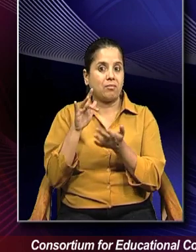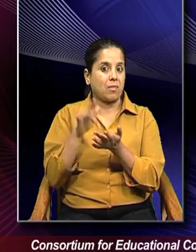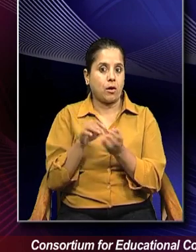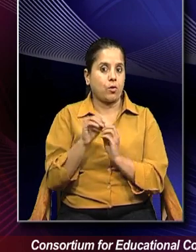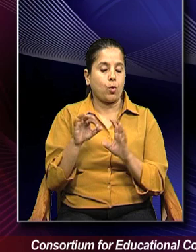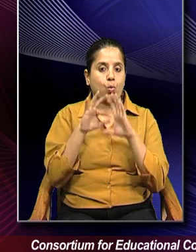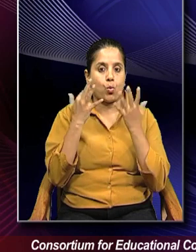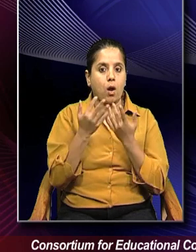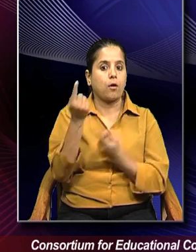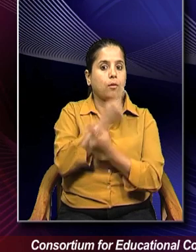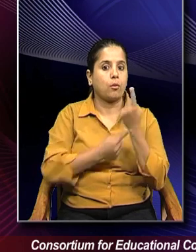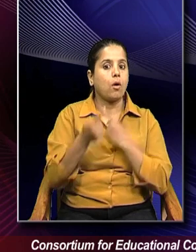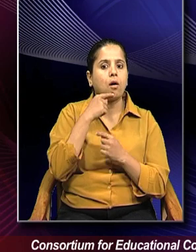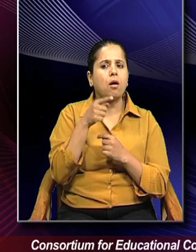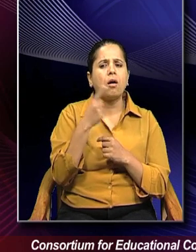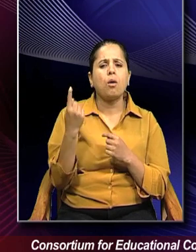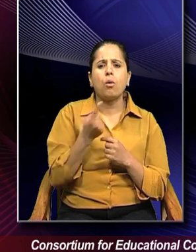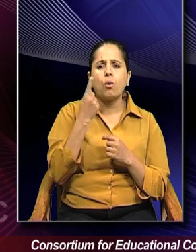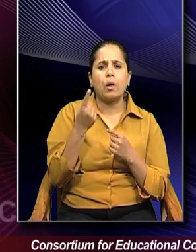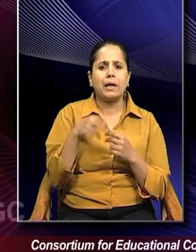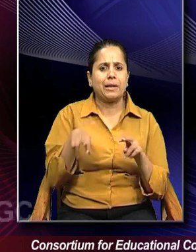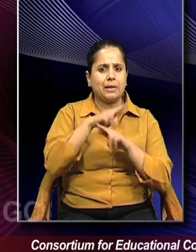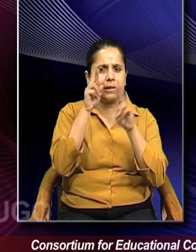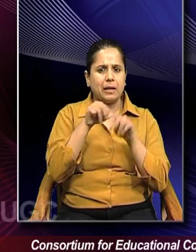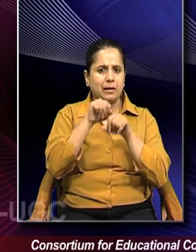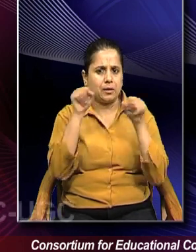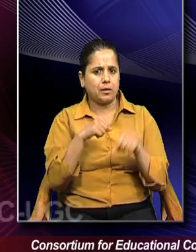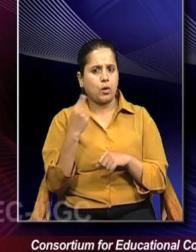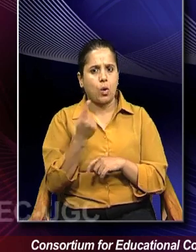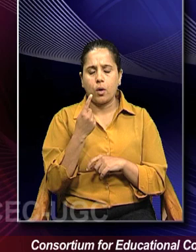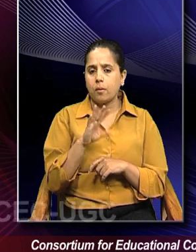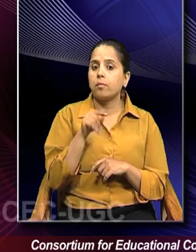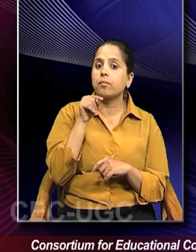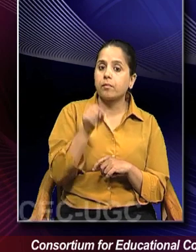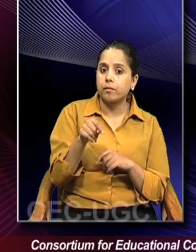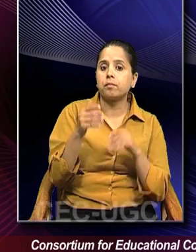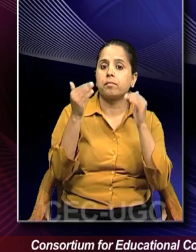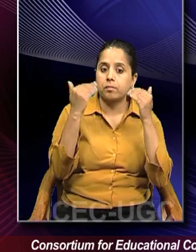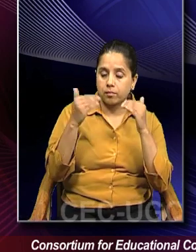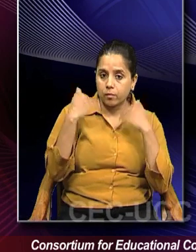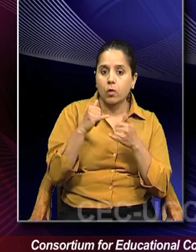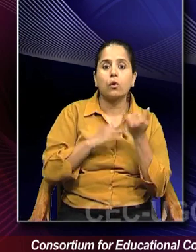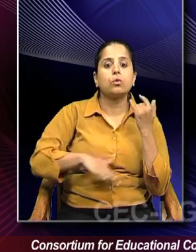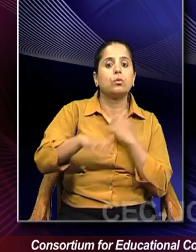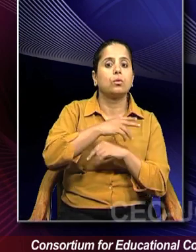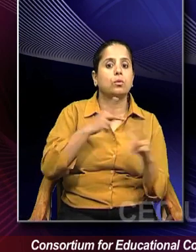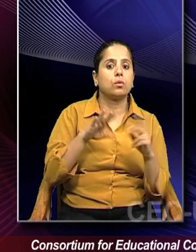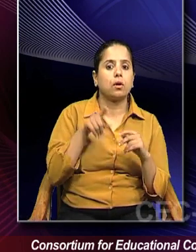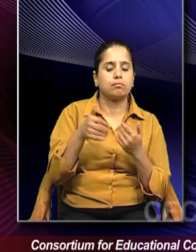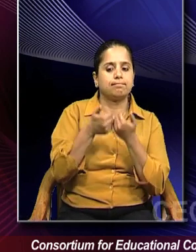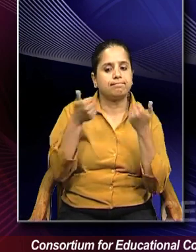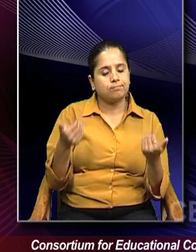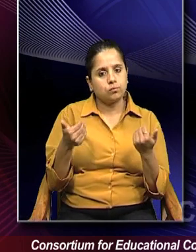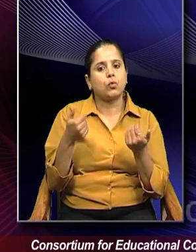World politics is not merely an international system. It is an anarchical society with